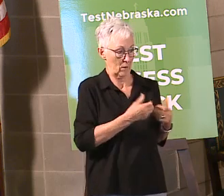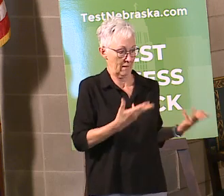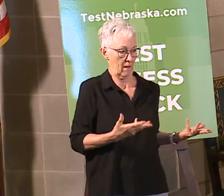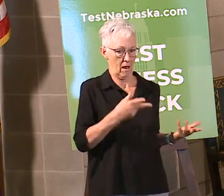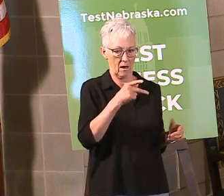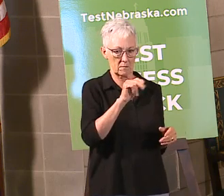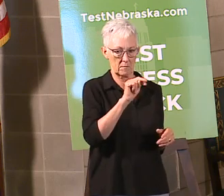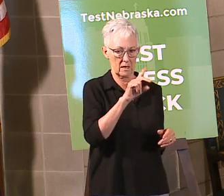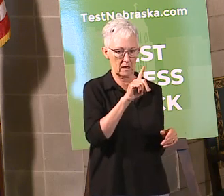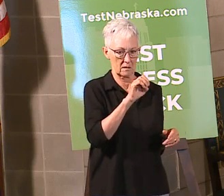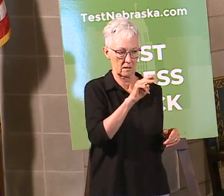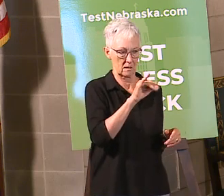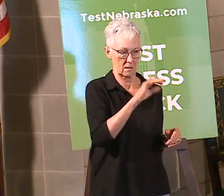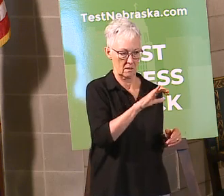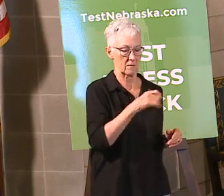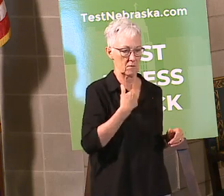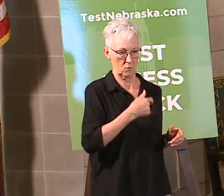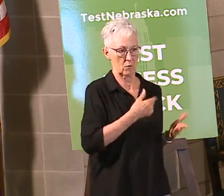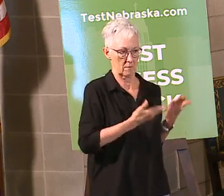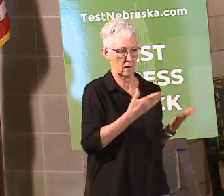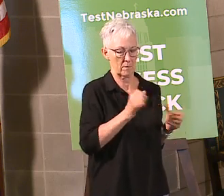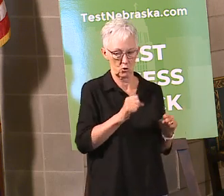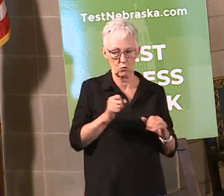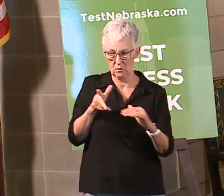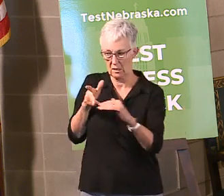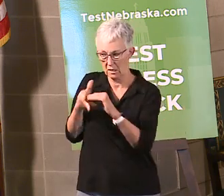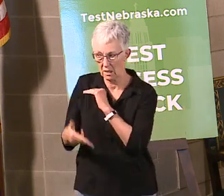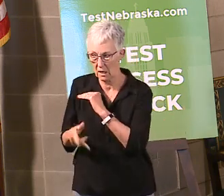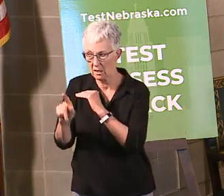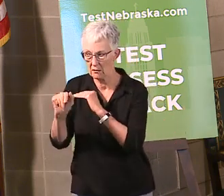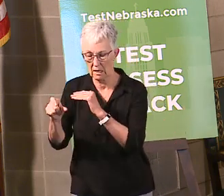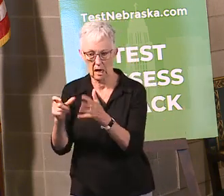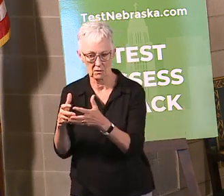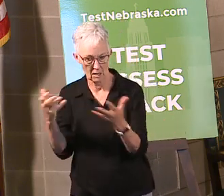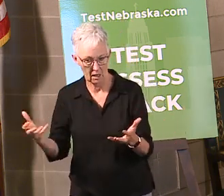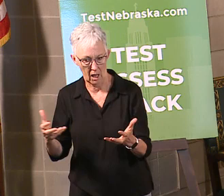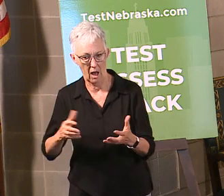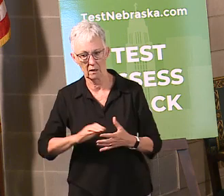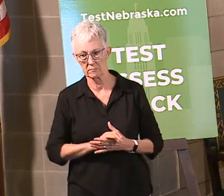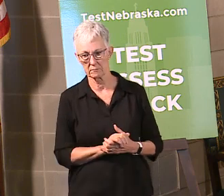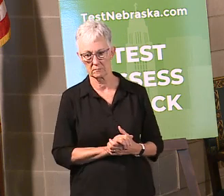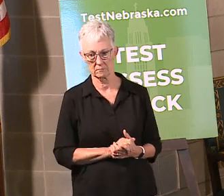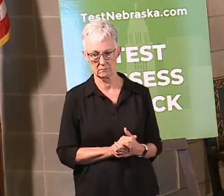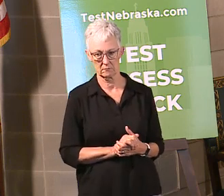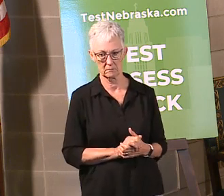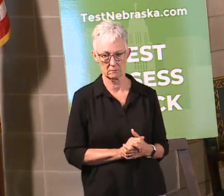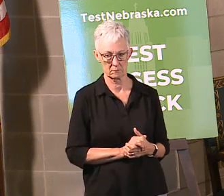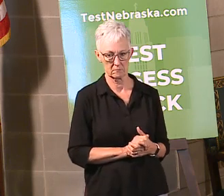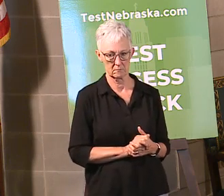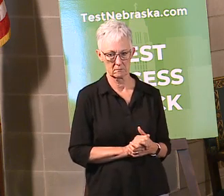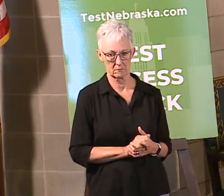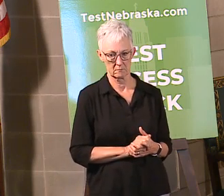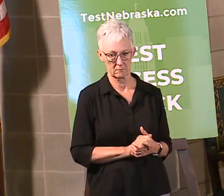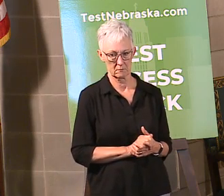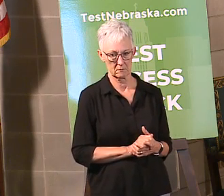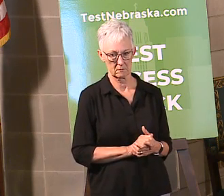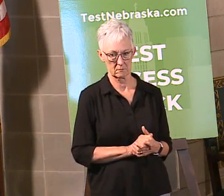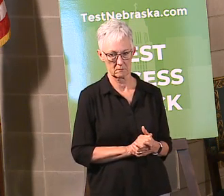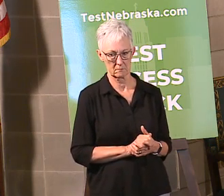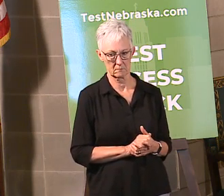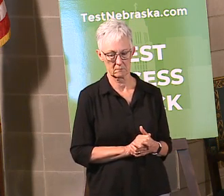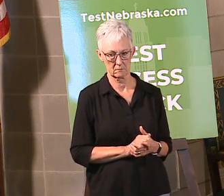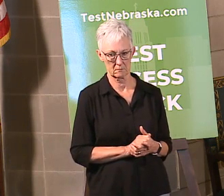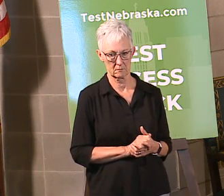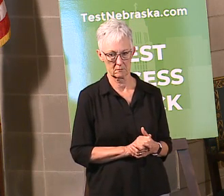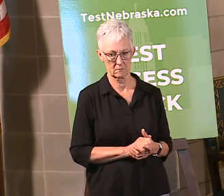ago. And on another subject, there was a question that was relayed to you, the premise of which was that we had reached the peak of